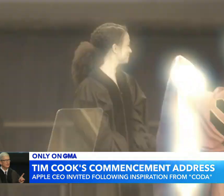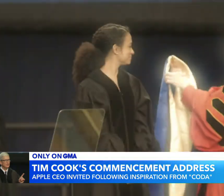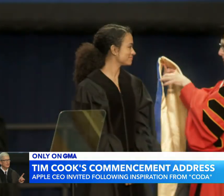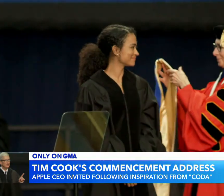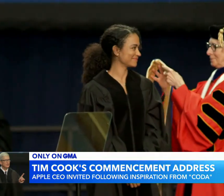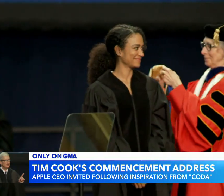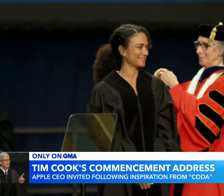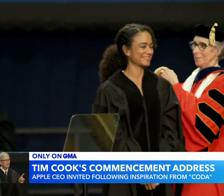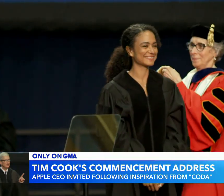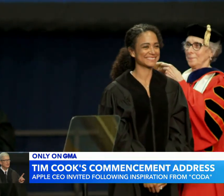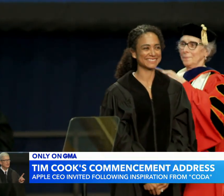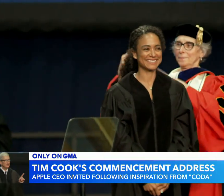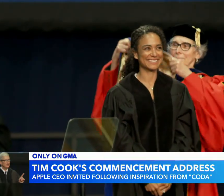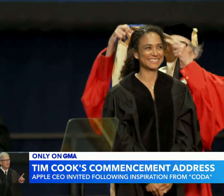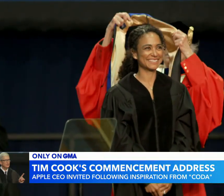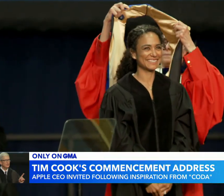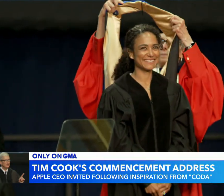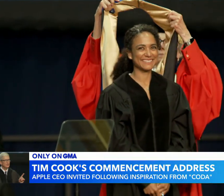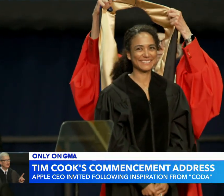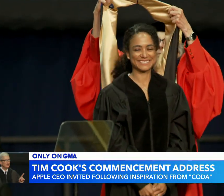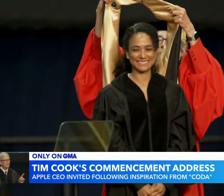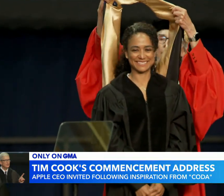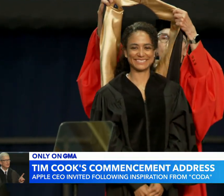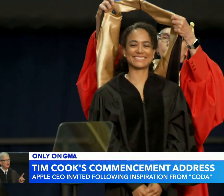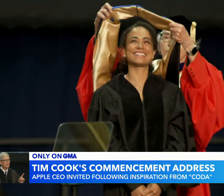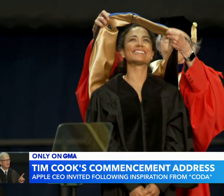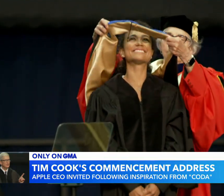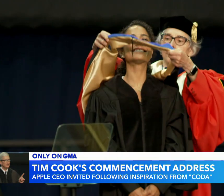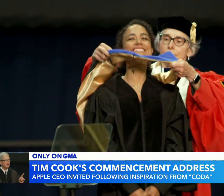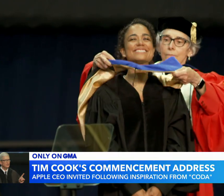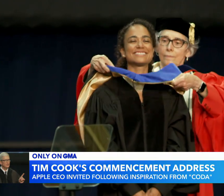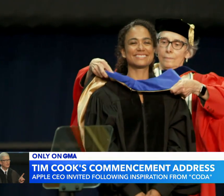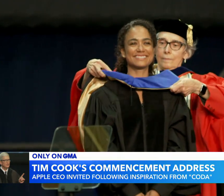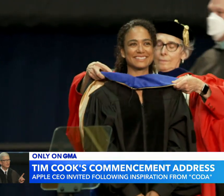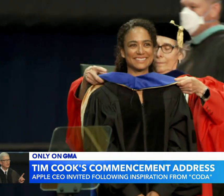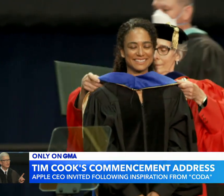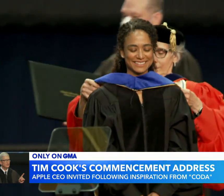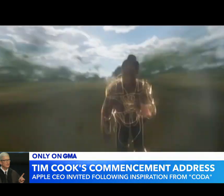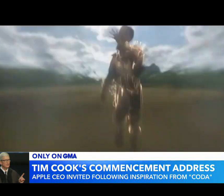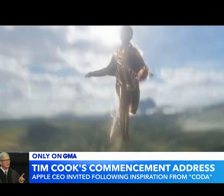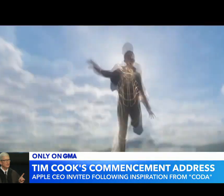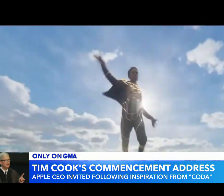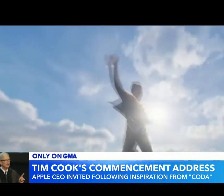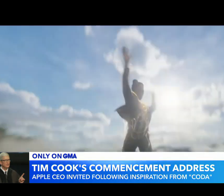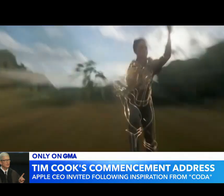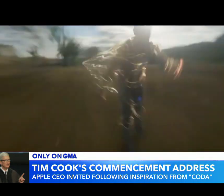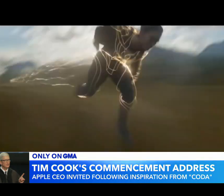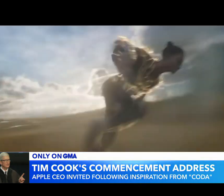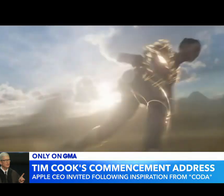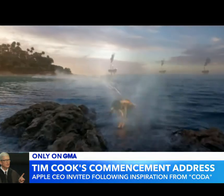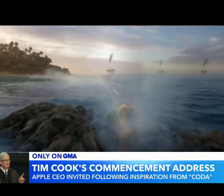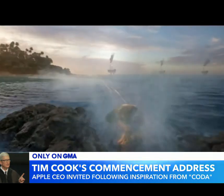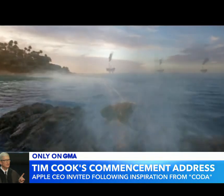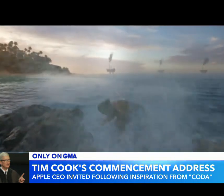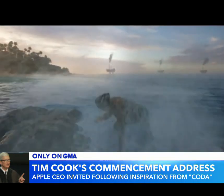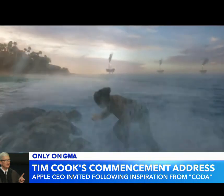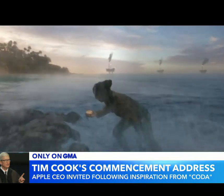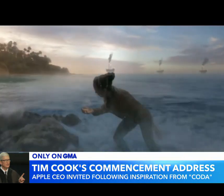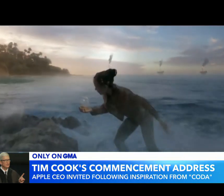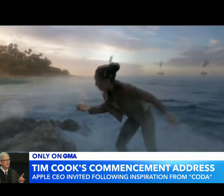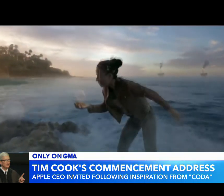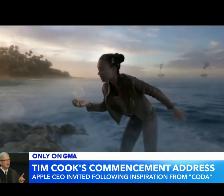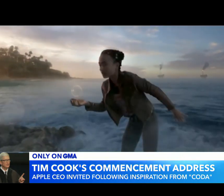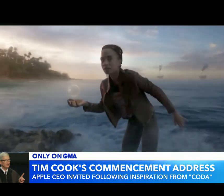At commencement, the university awarding an honorary doctorate to Lauren Ridhoff, who plays a deaf superhero in